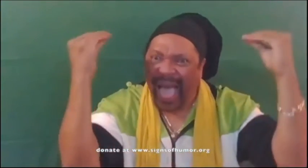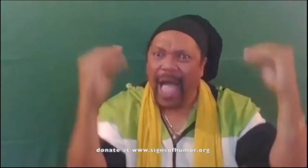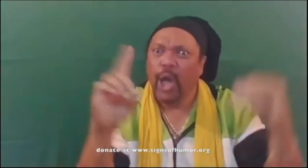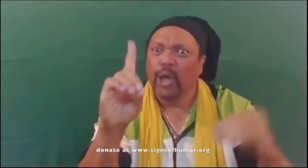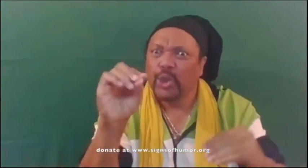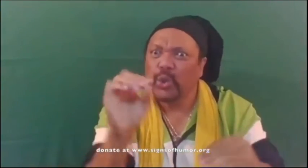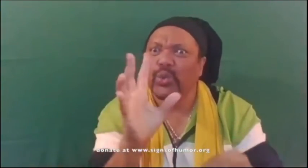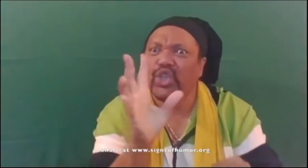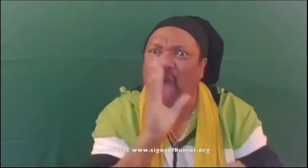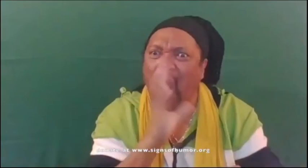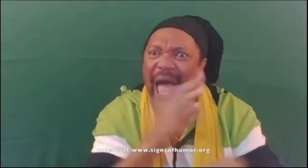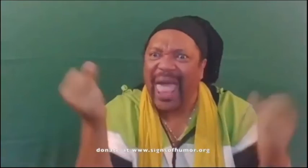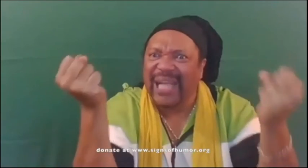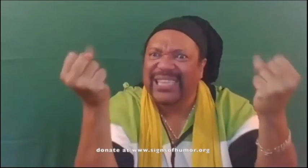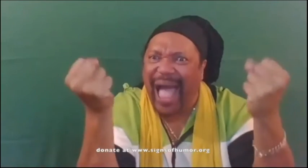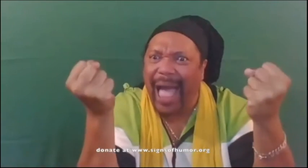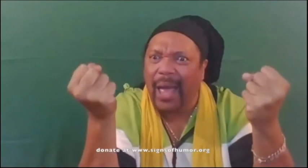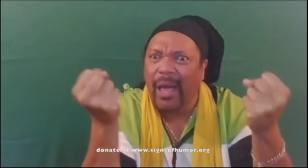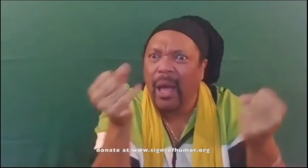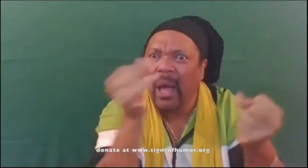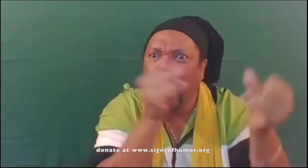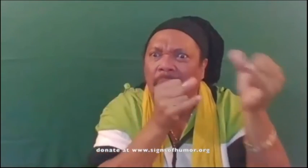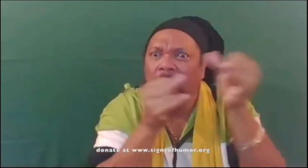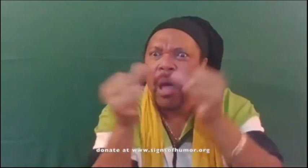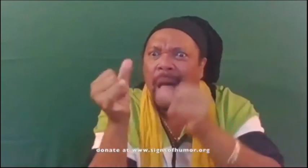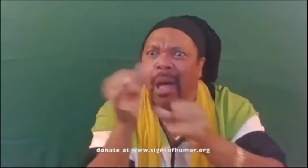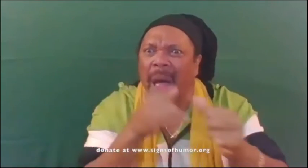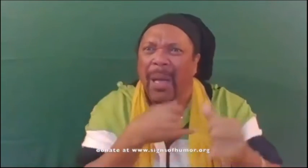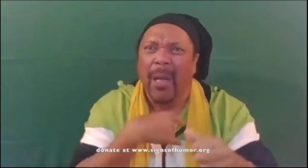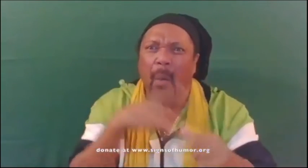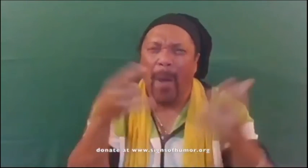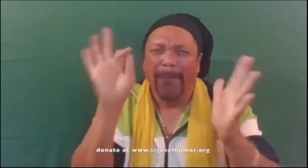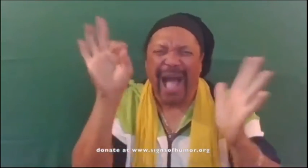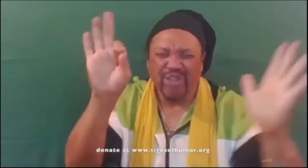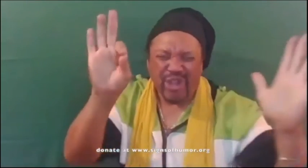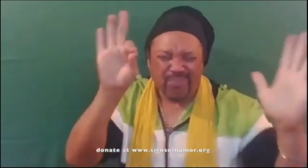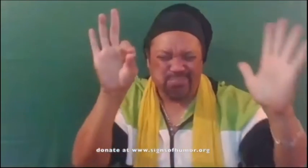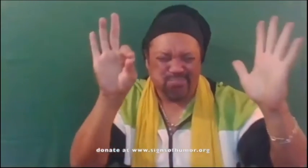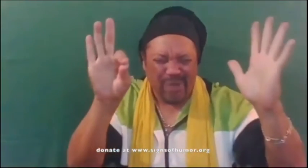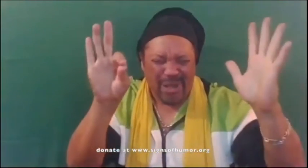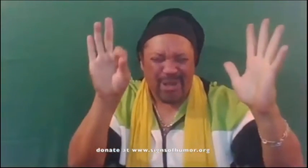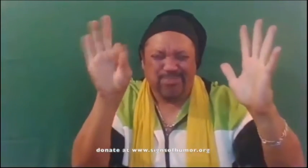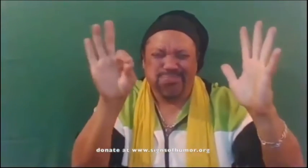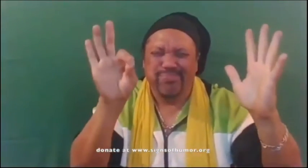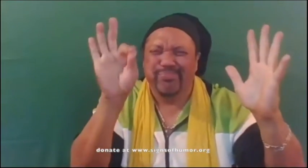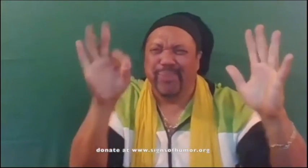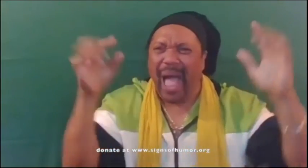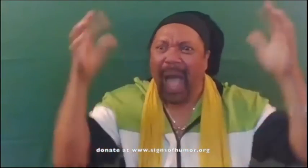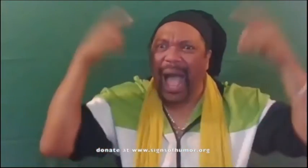to the side. The hats talk themselves and they sign. Believe that. The pastors is preaching his butt